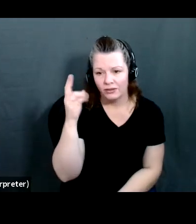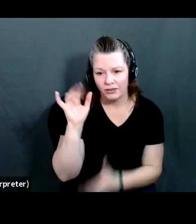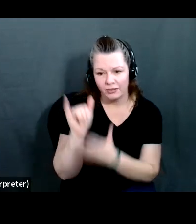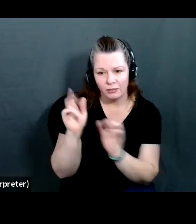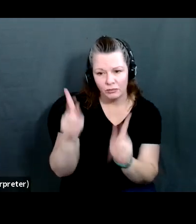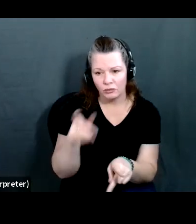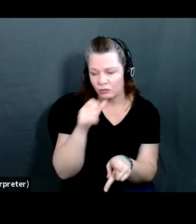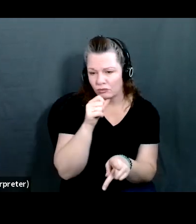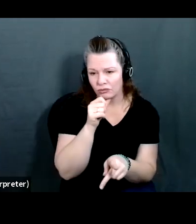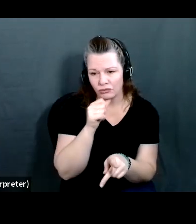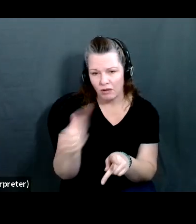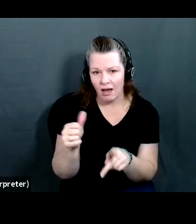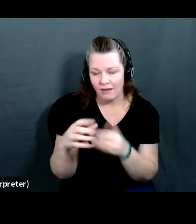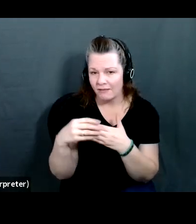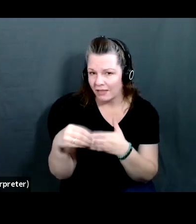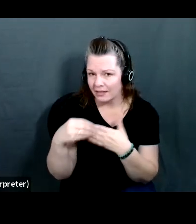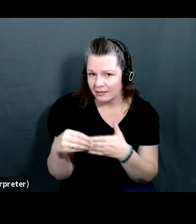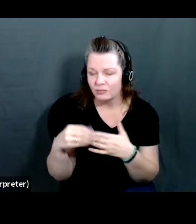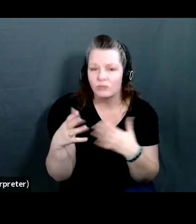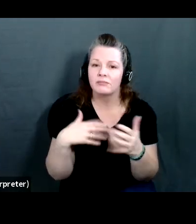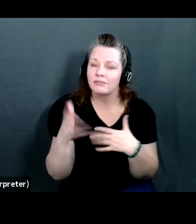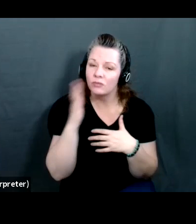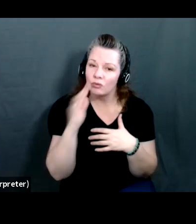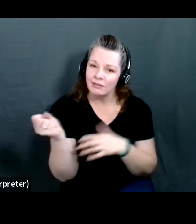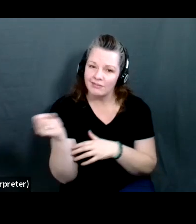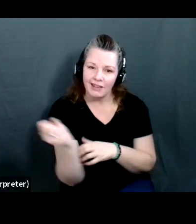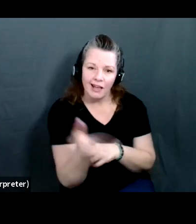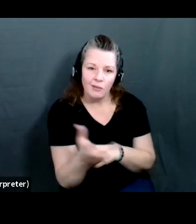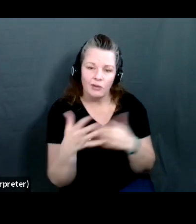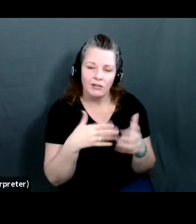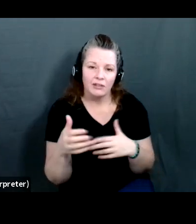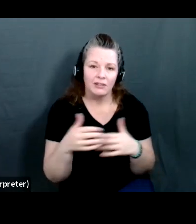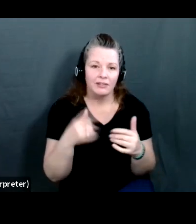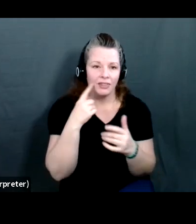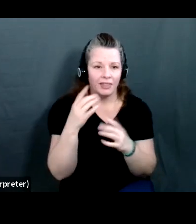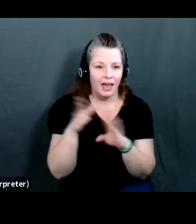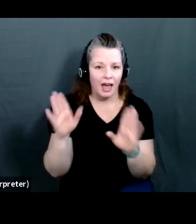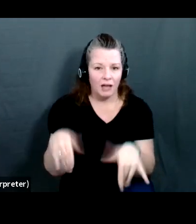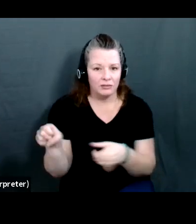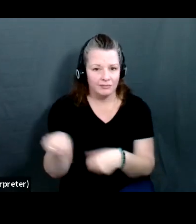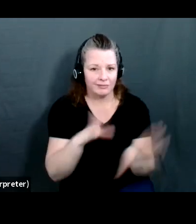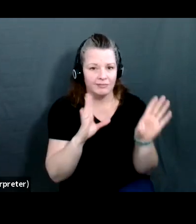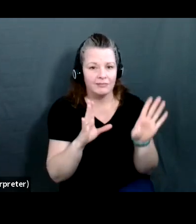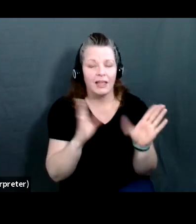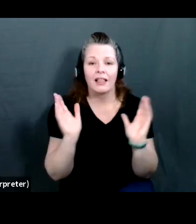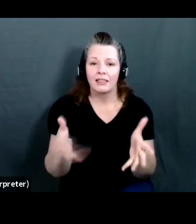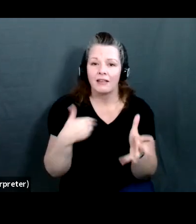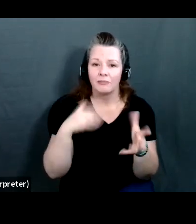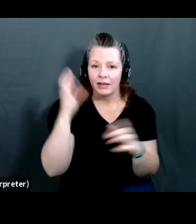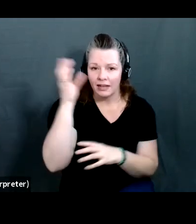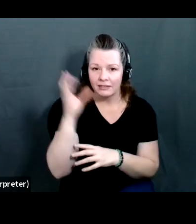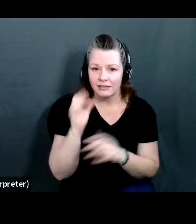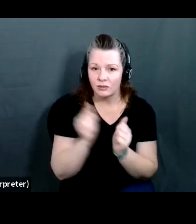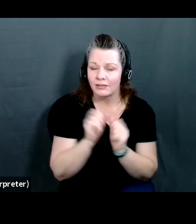not bend, who gambled even the steel braces of his house and left my cousins with nothing but the imprint